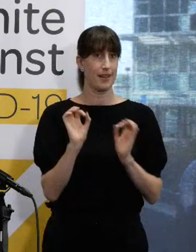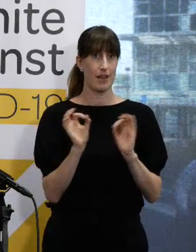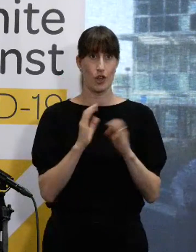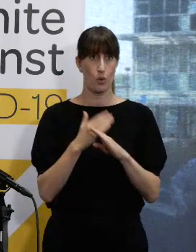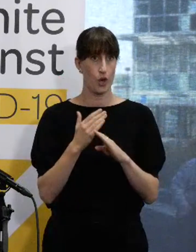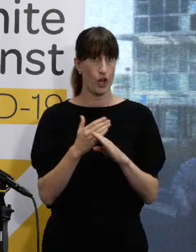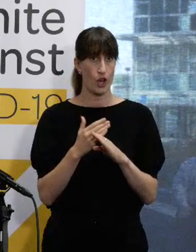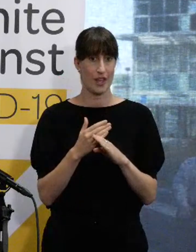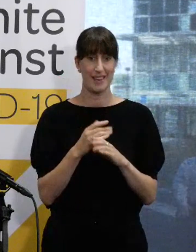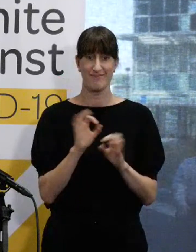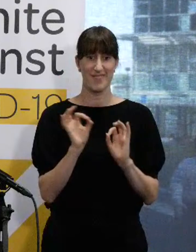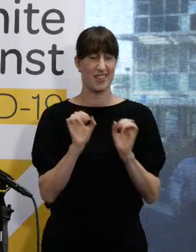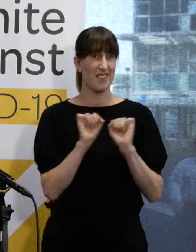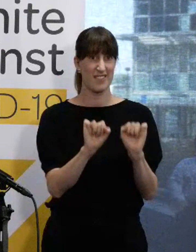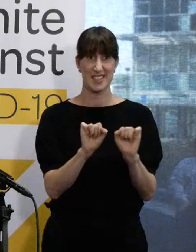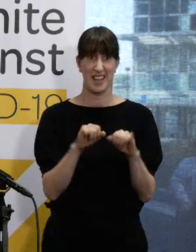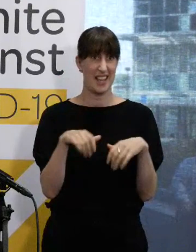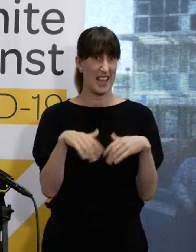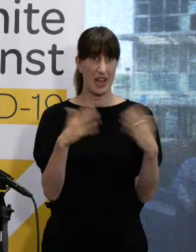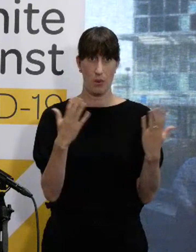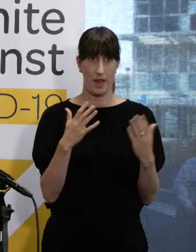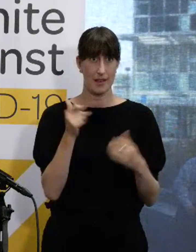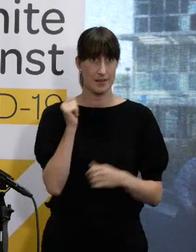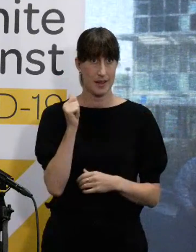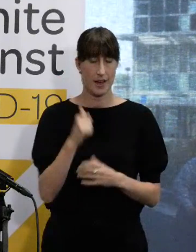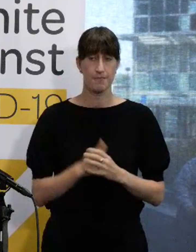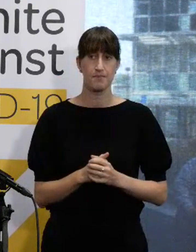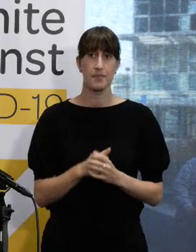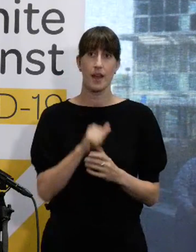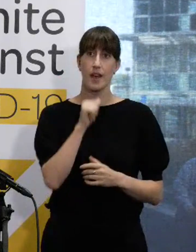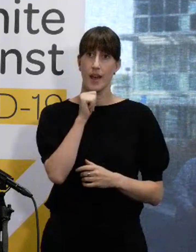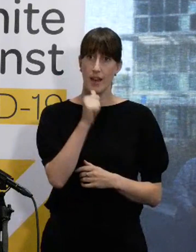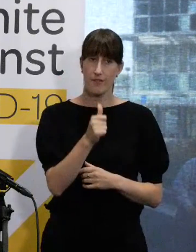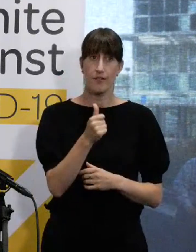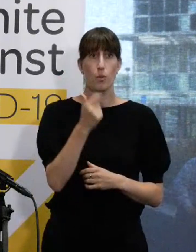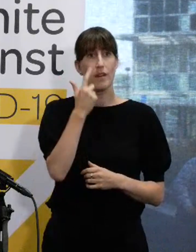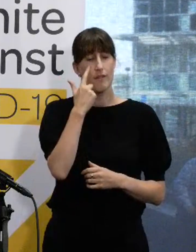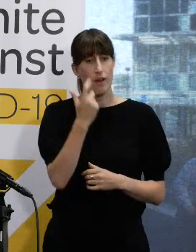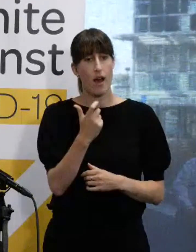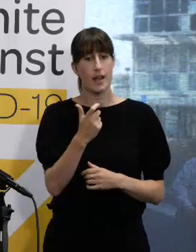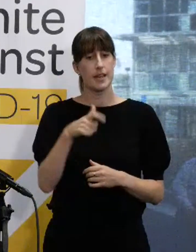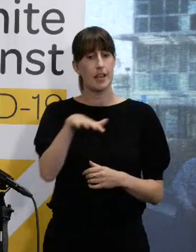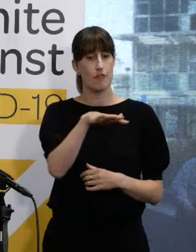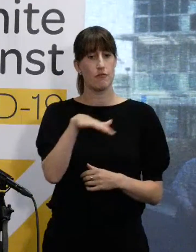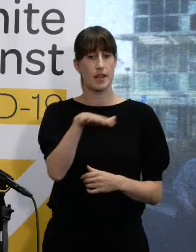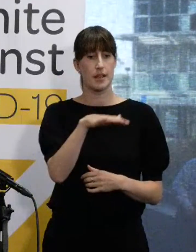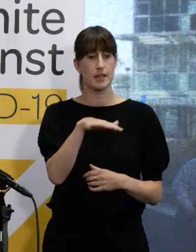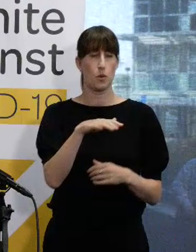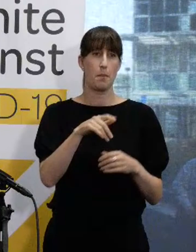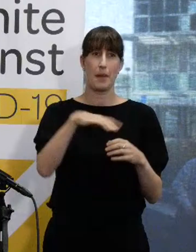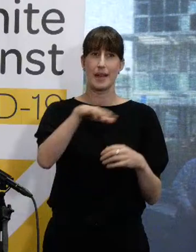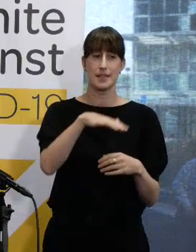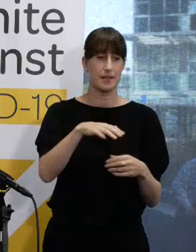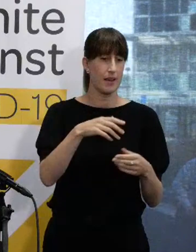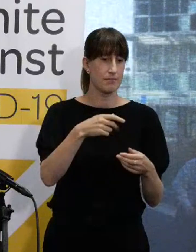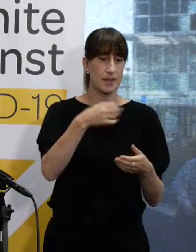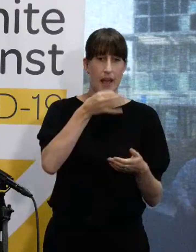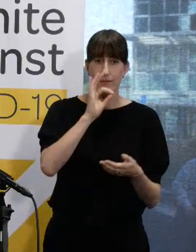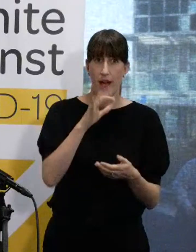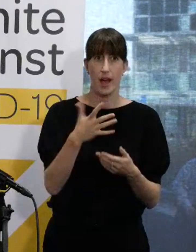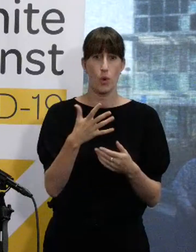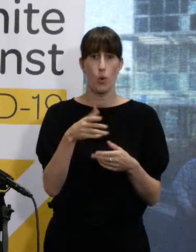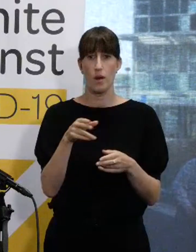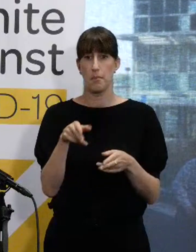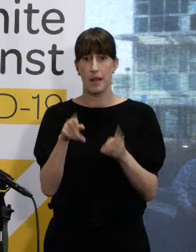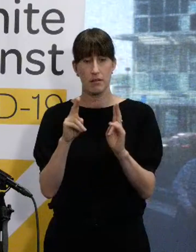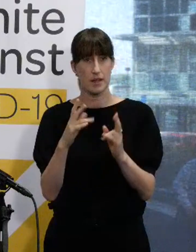yesterday. If and when locations of interest are identified, we will notify those, including on the Ministry